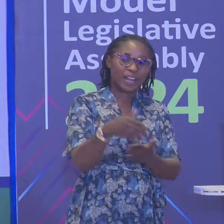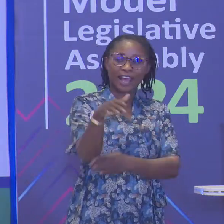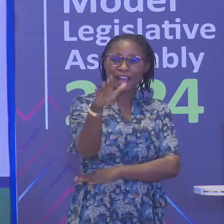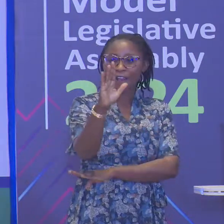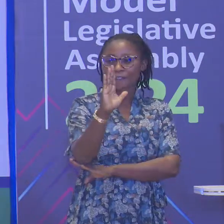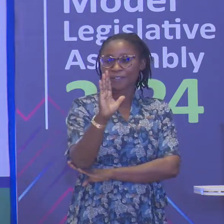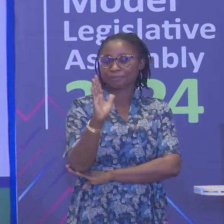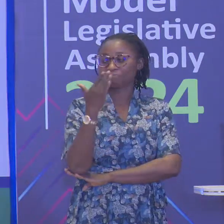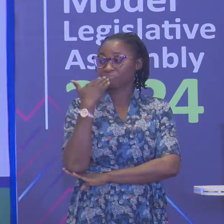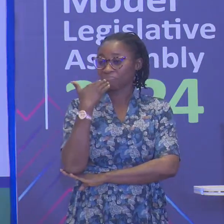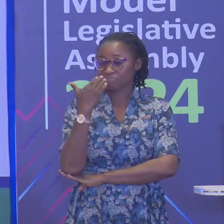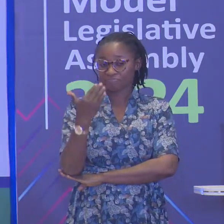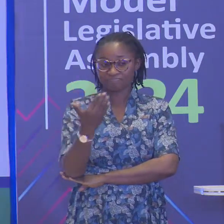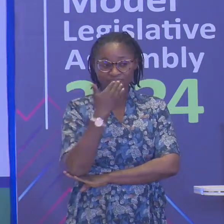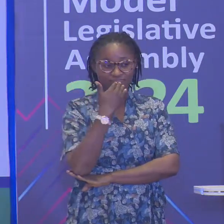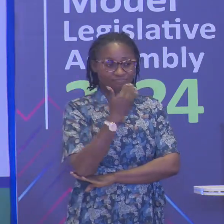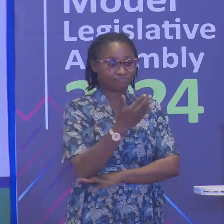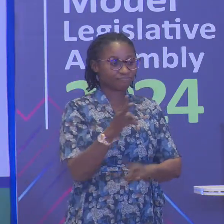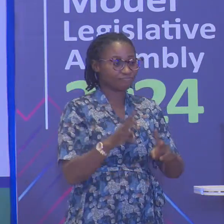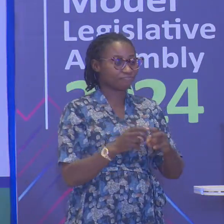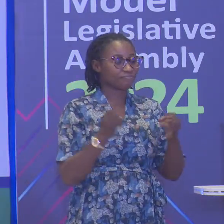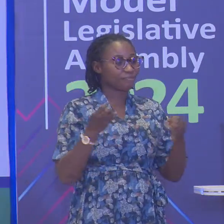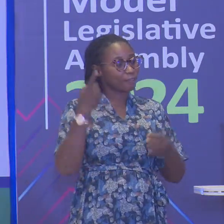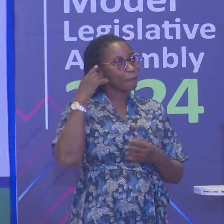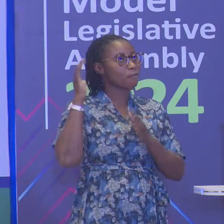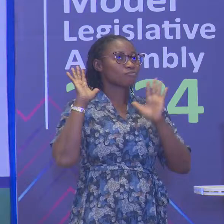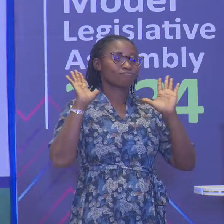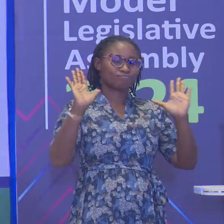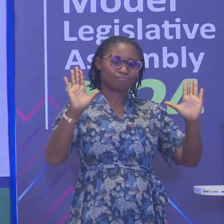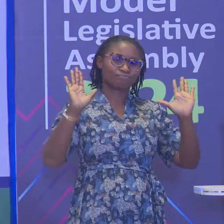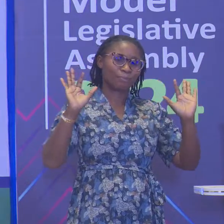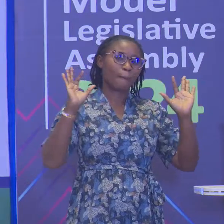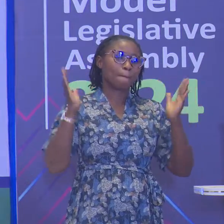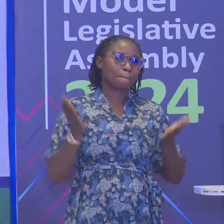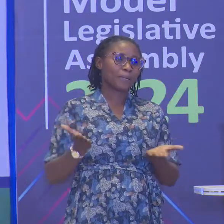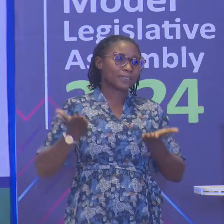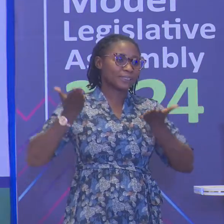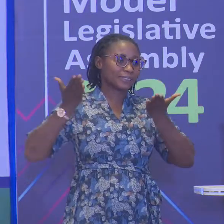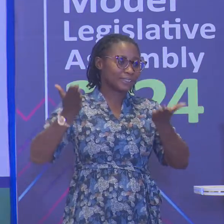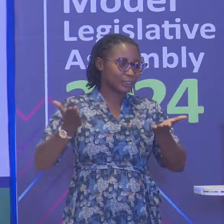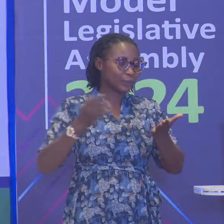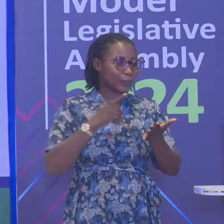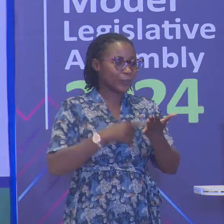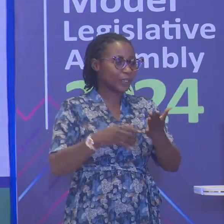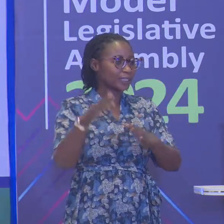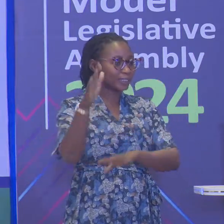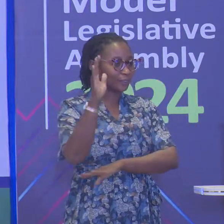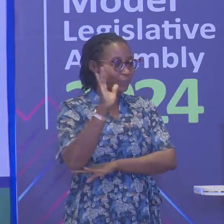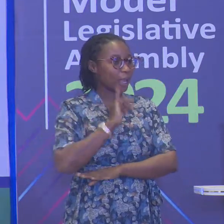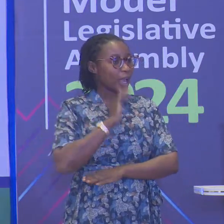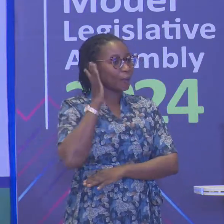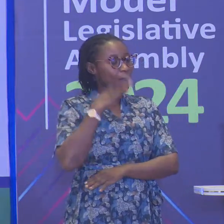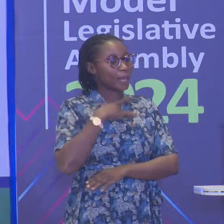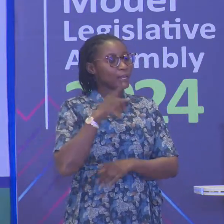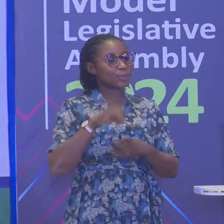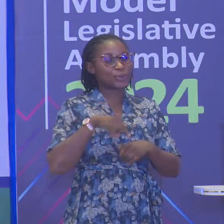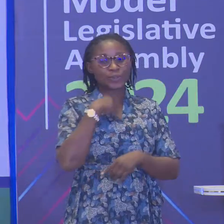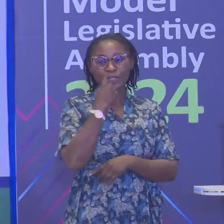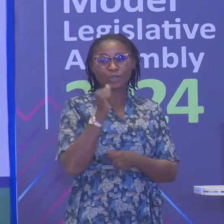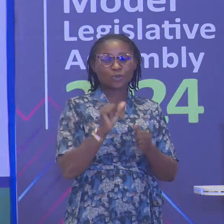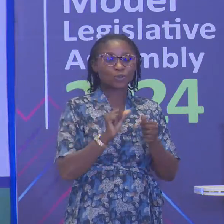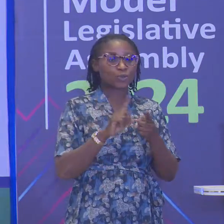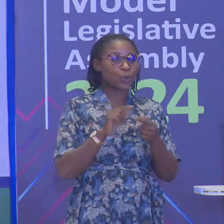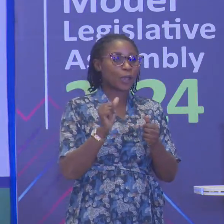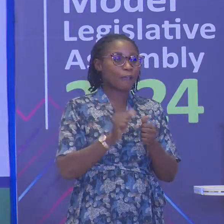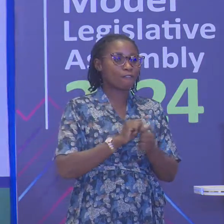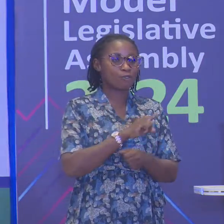thank you so much for a wonderful presentation this afternoon. And would like to say to everyone that